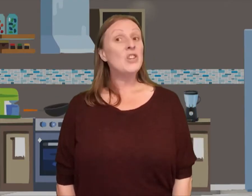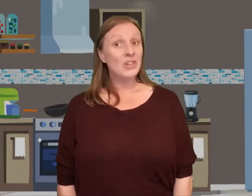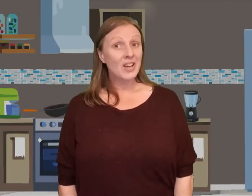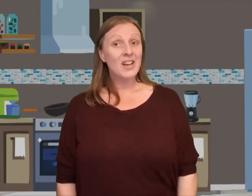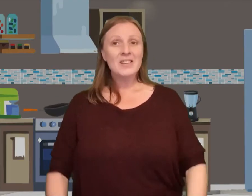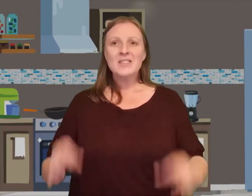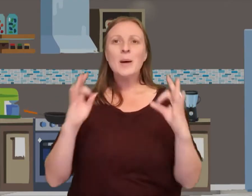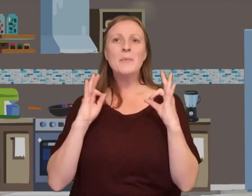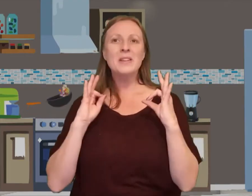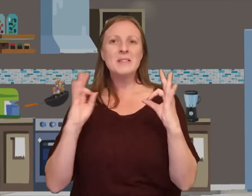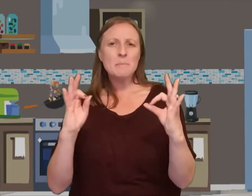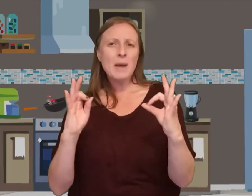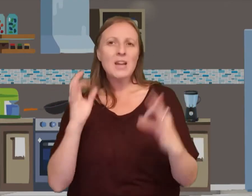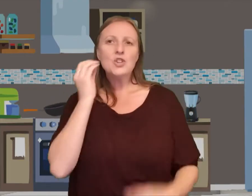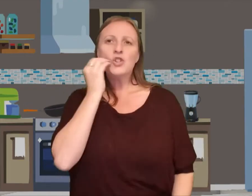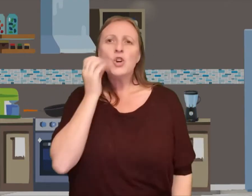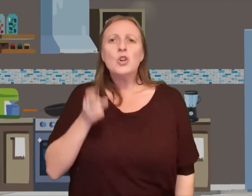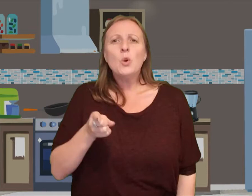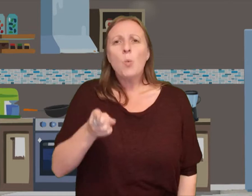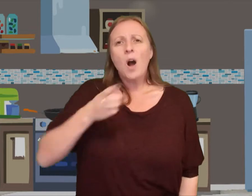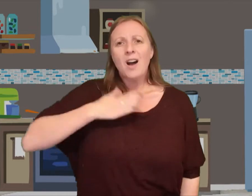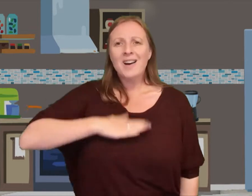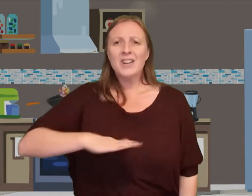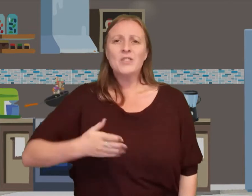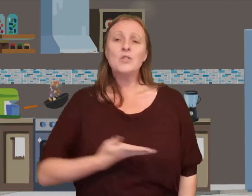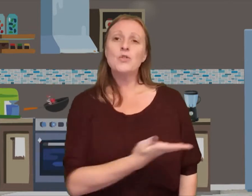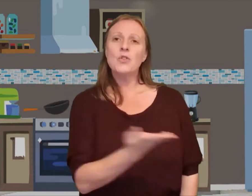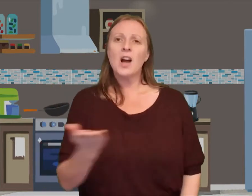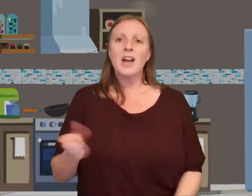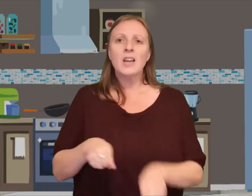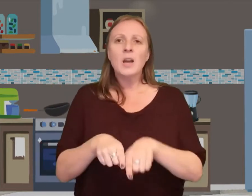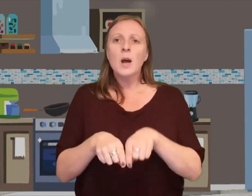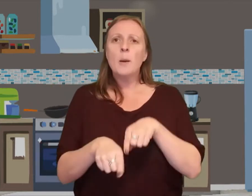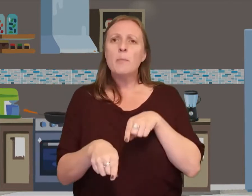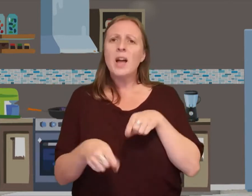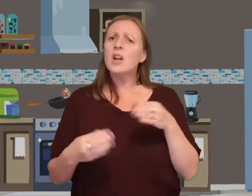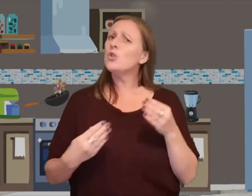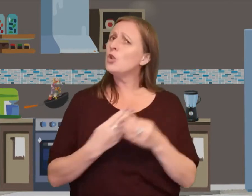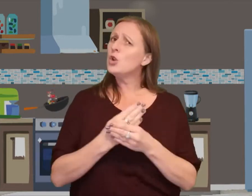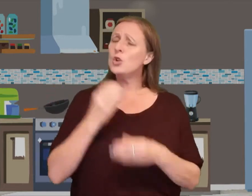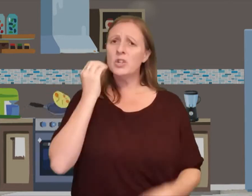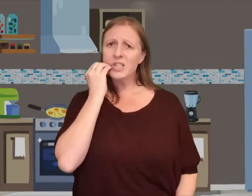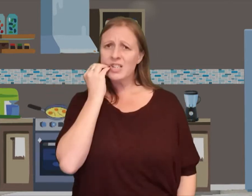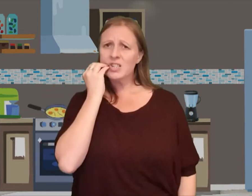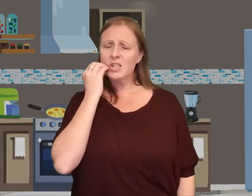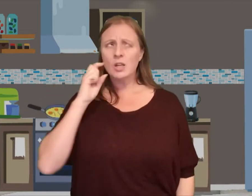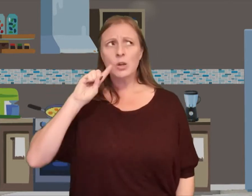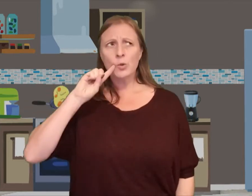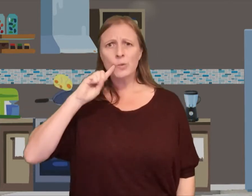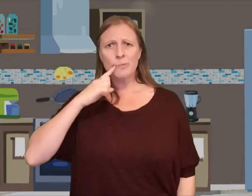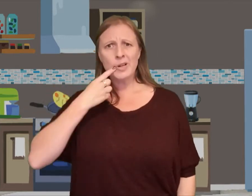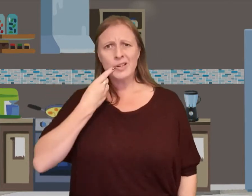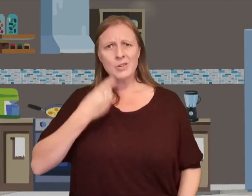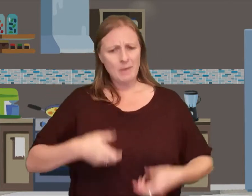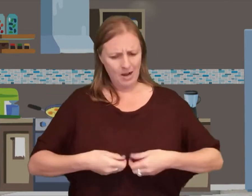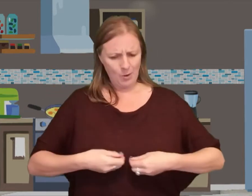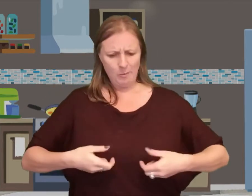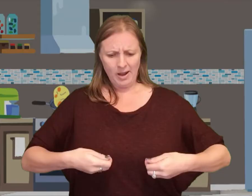You got something special you want us to try, a brand new dish called marshmallow